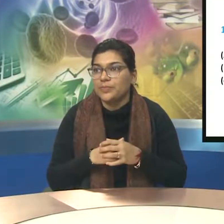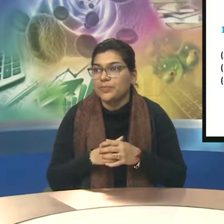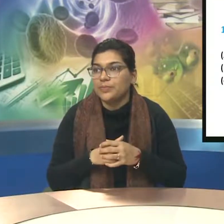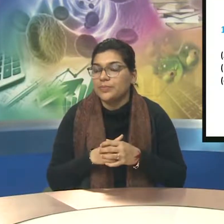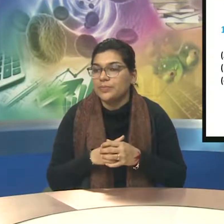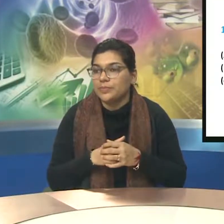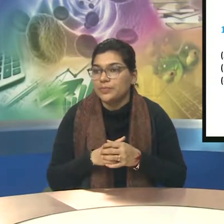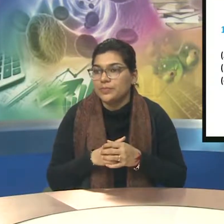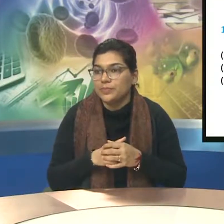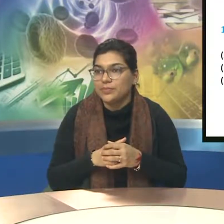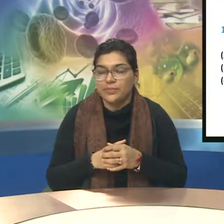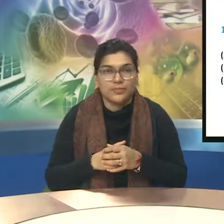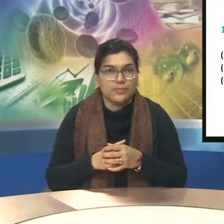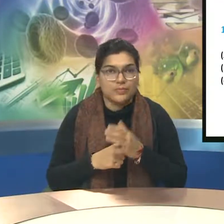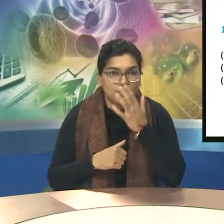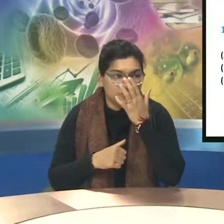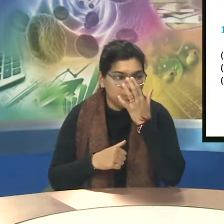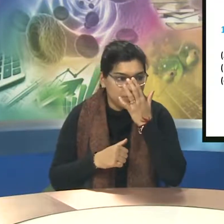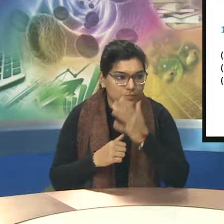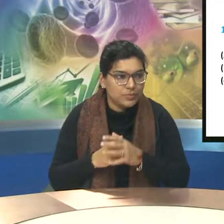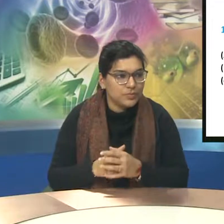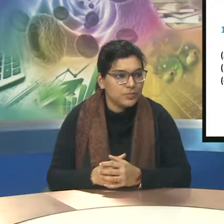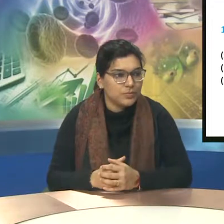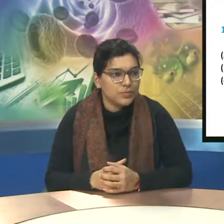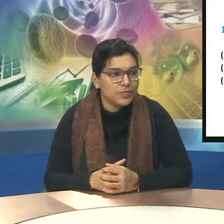Please write it in chat box.